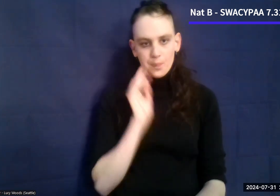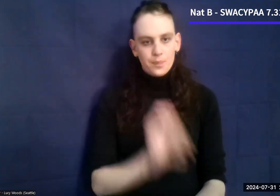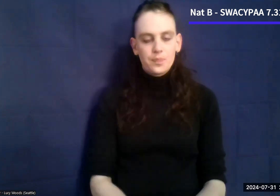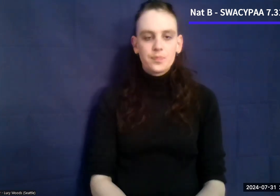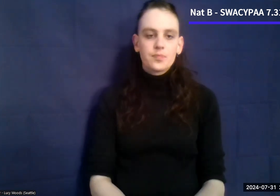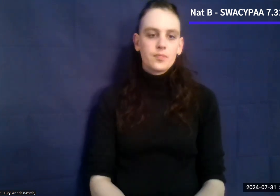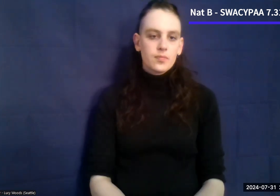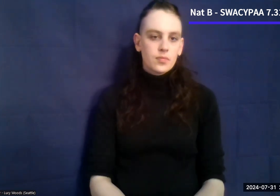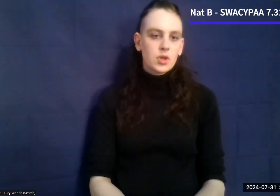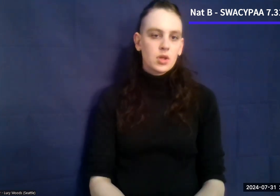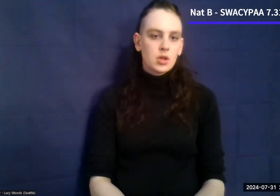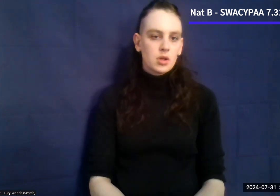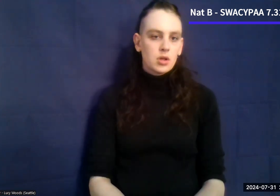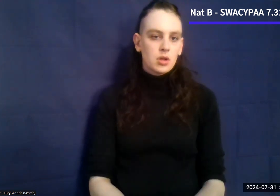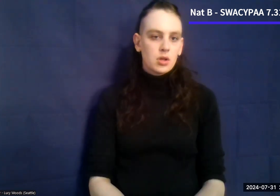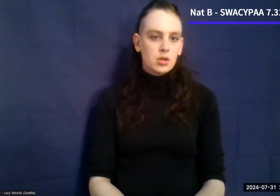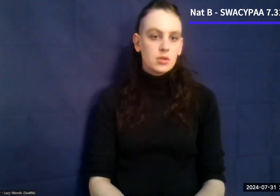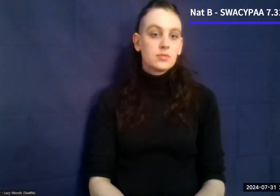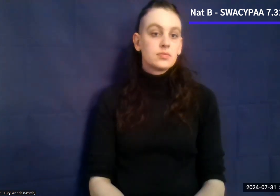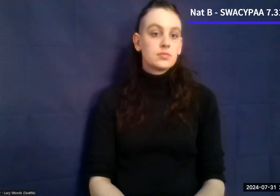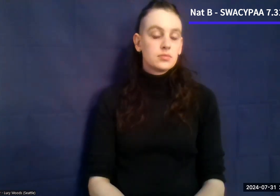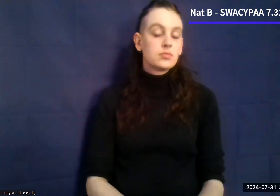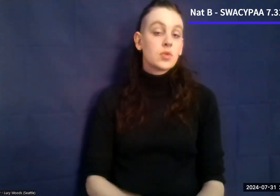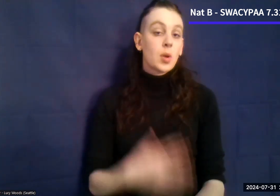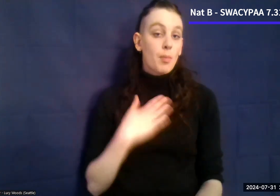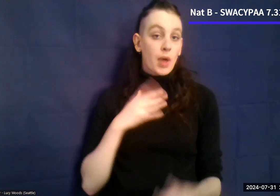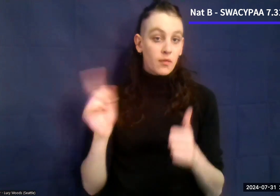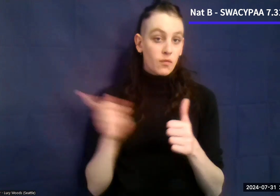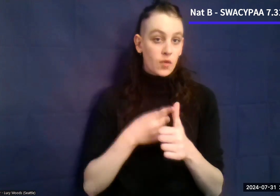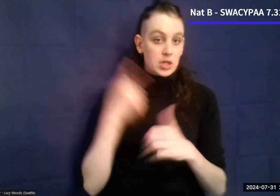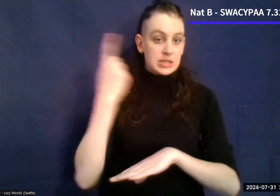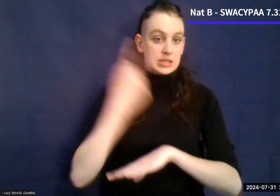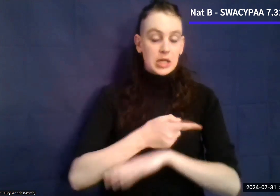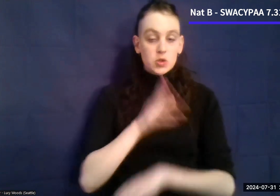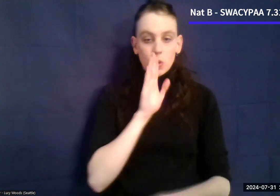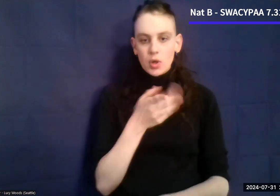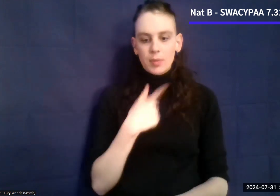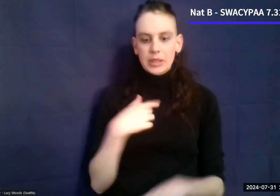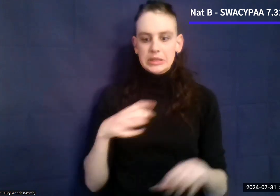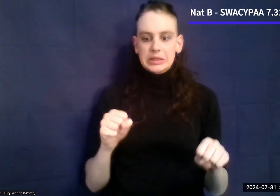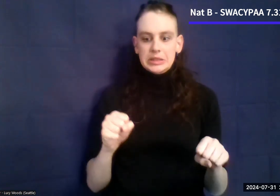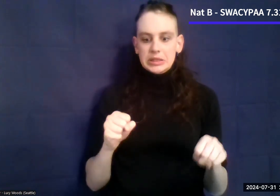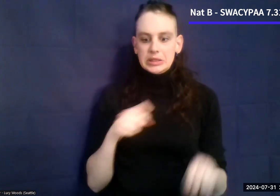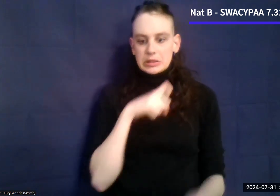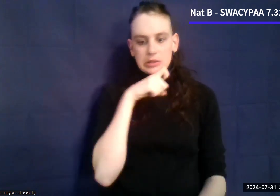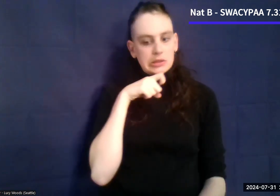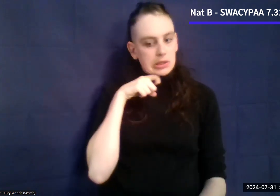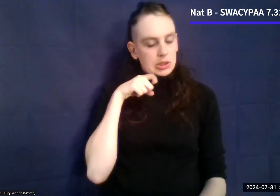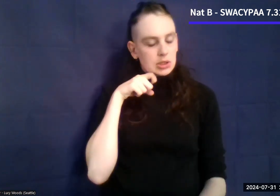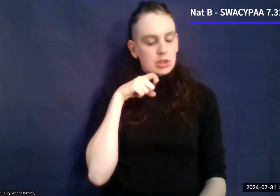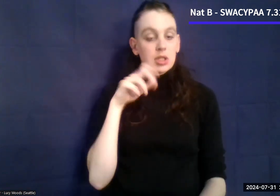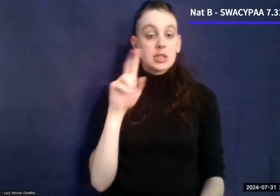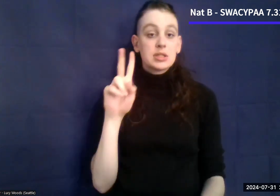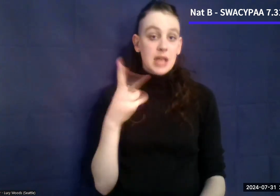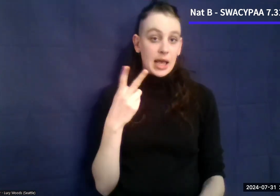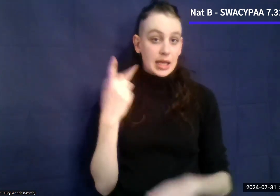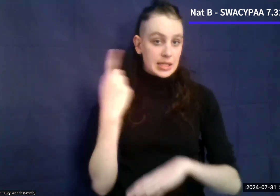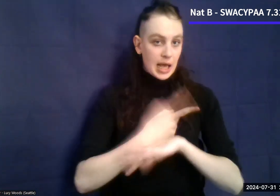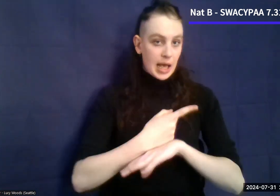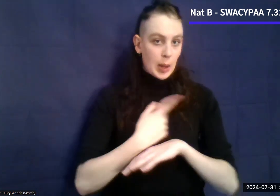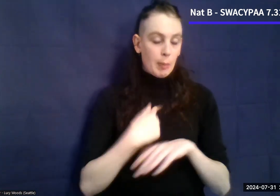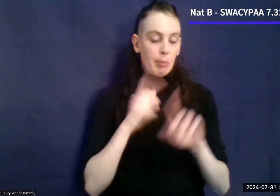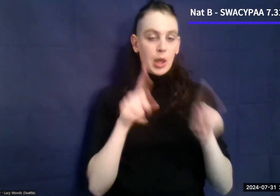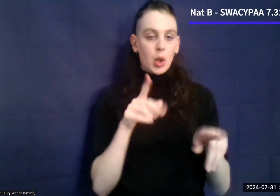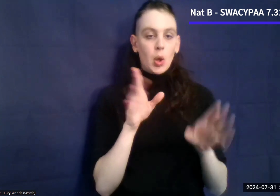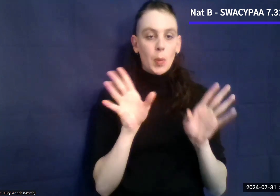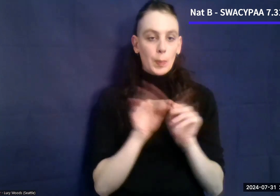and so my first day of sobriety, I was white knuckling it. My second day of sobriety, I went to a meeting. And it was a young